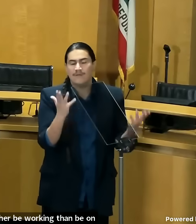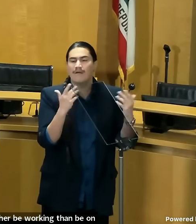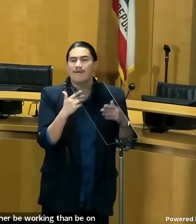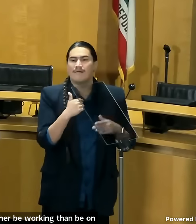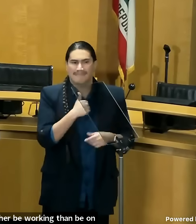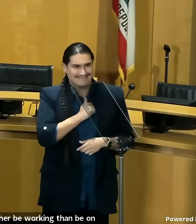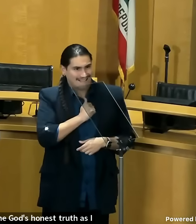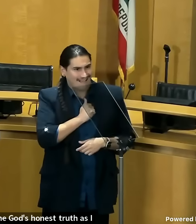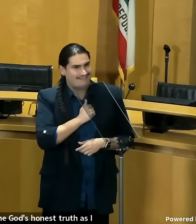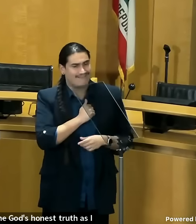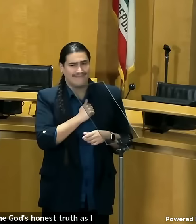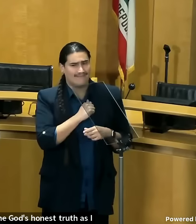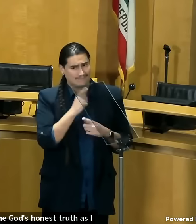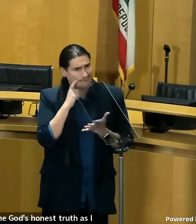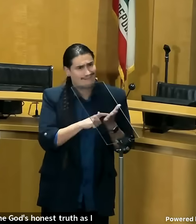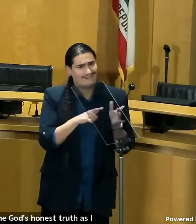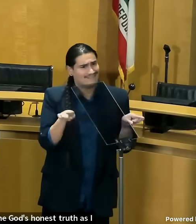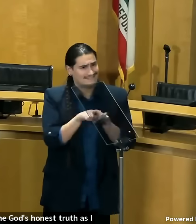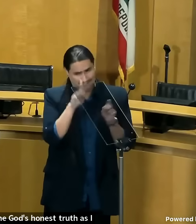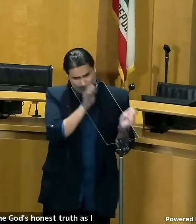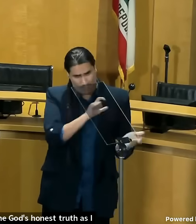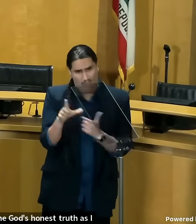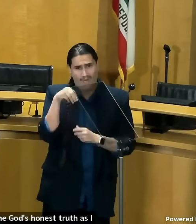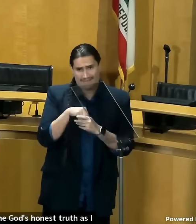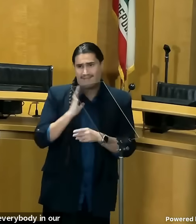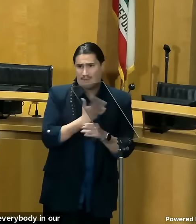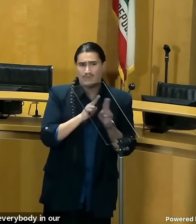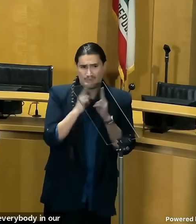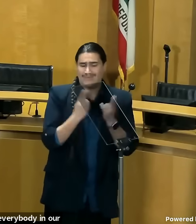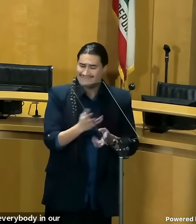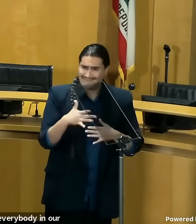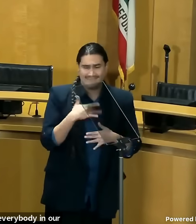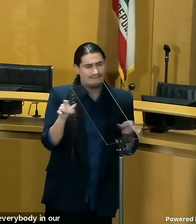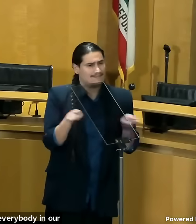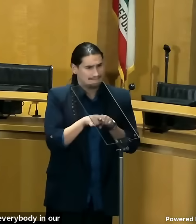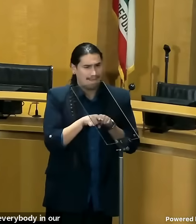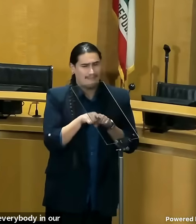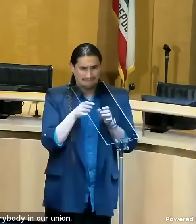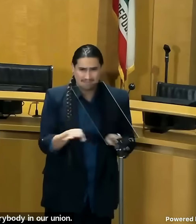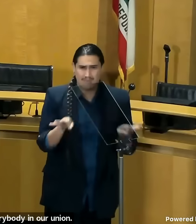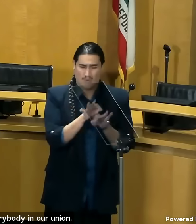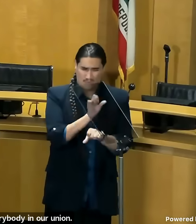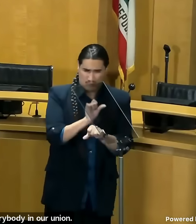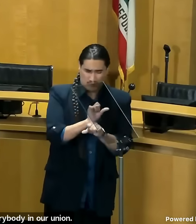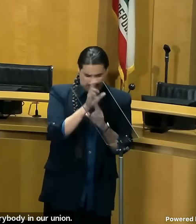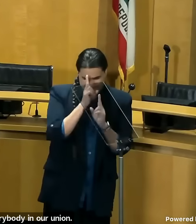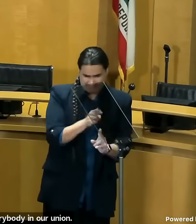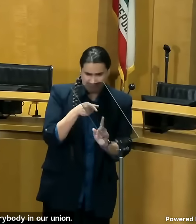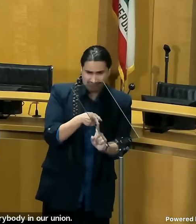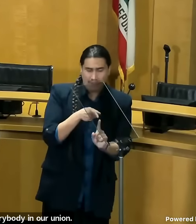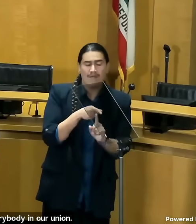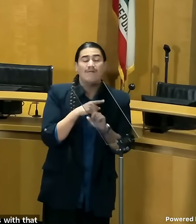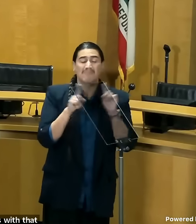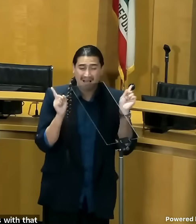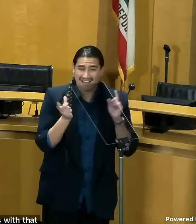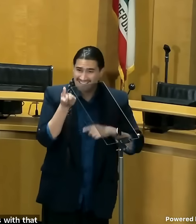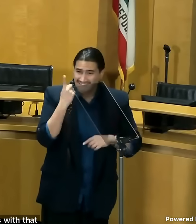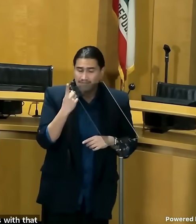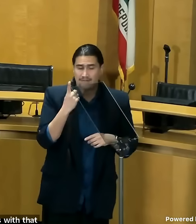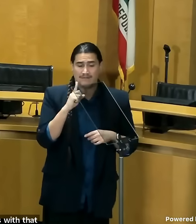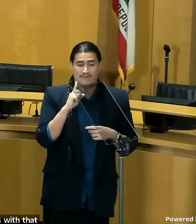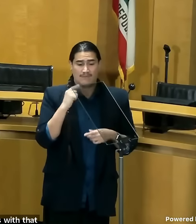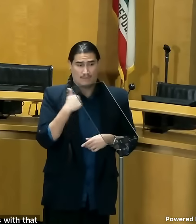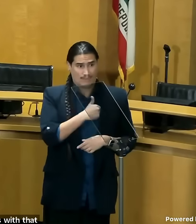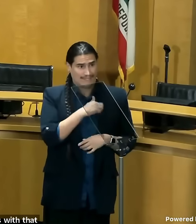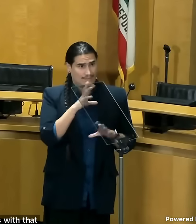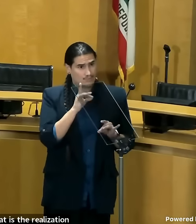honestly say for everybody in our union. But what comes with that is the